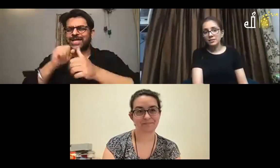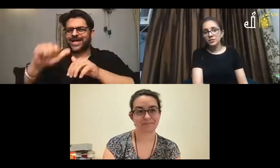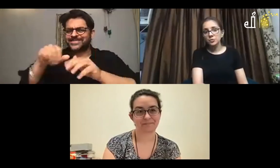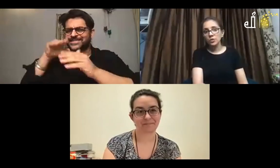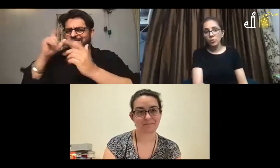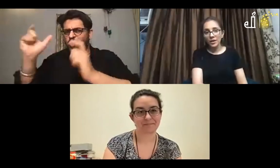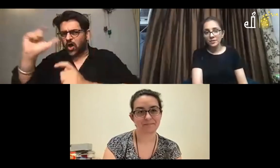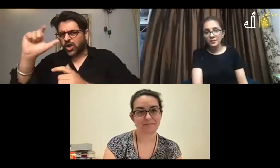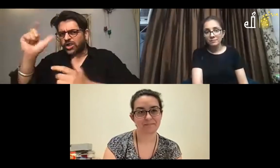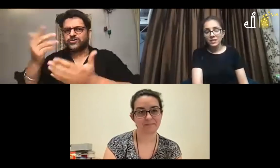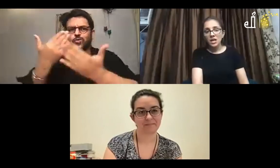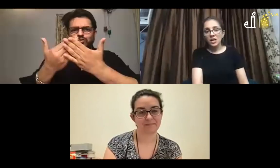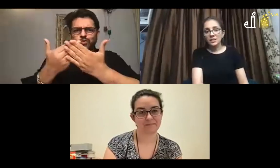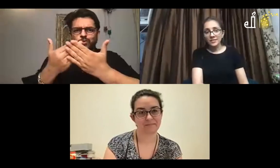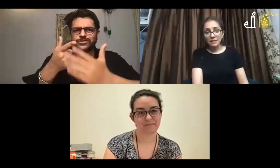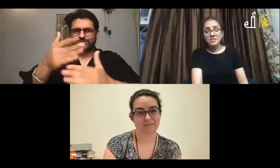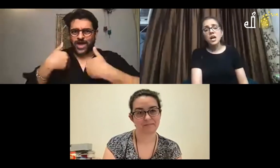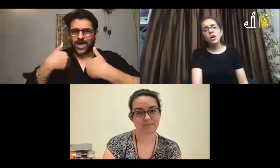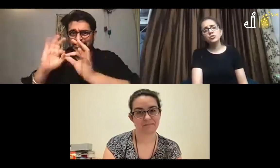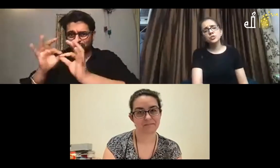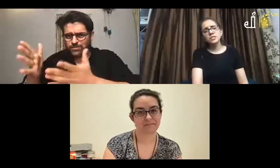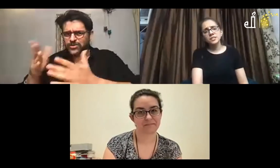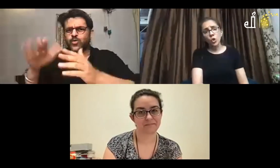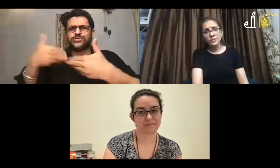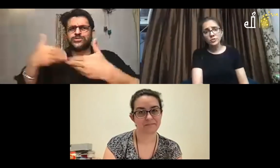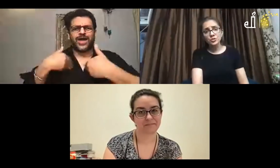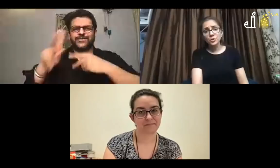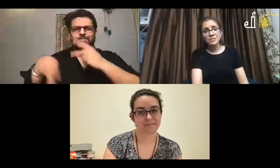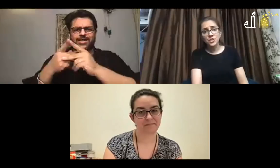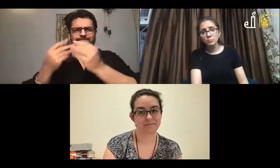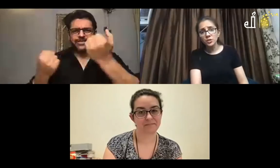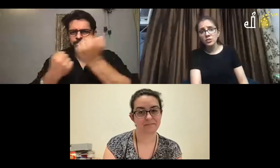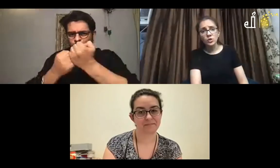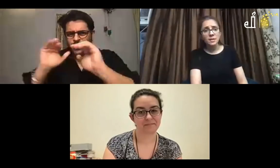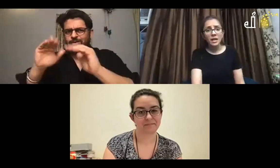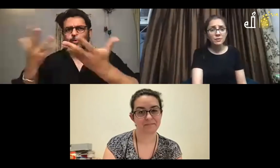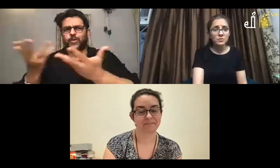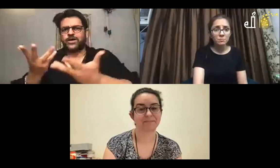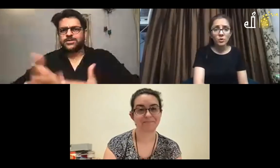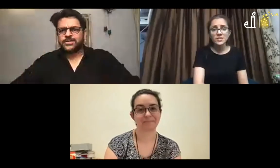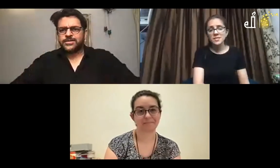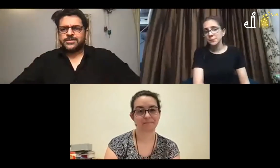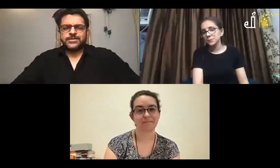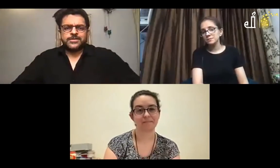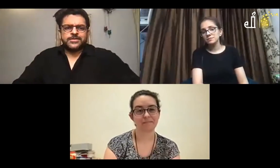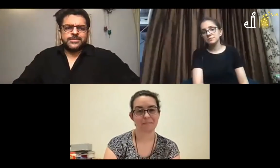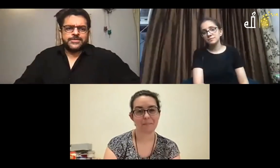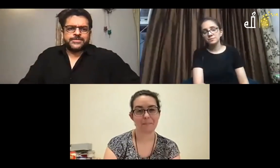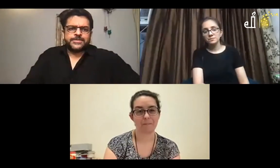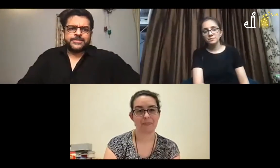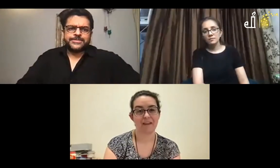and you acquired your deafness, how did you study in college? Did you have interpreters or some kind of a support system?